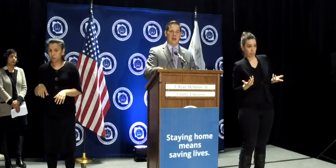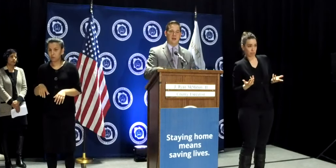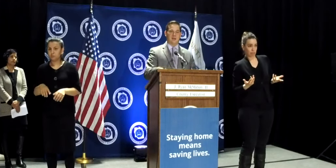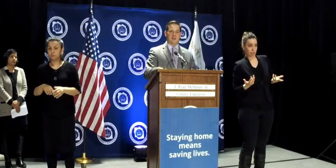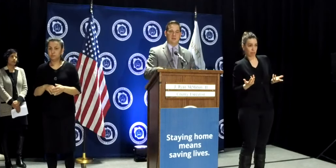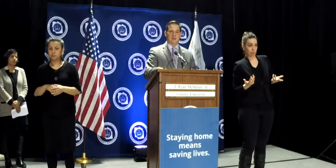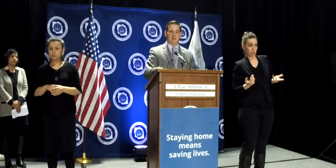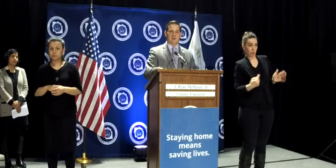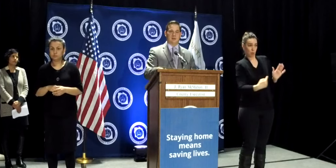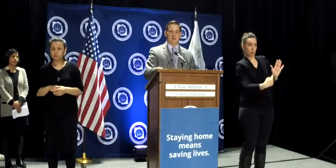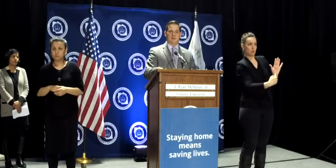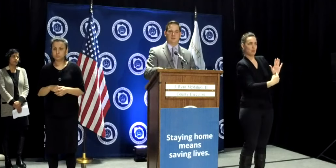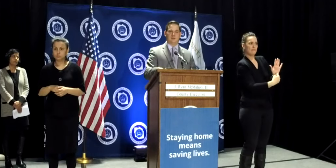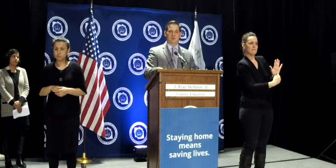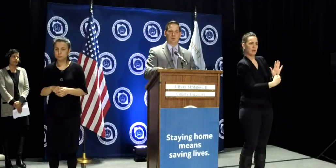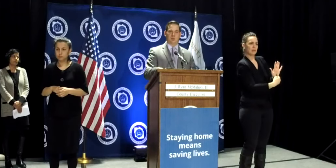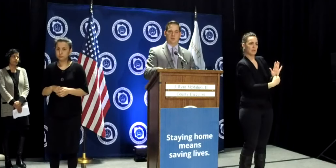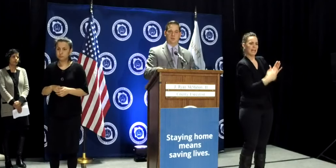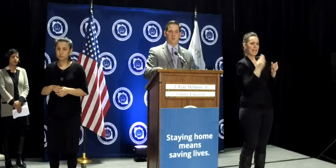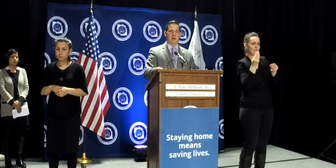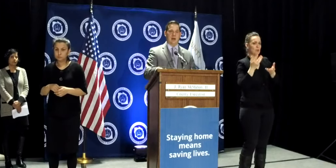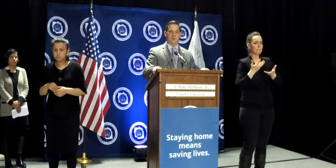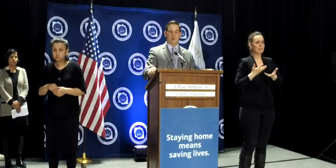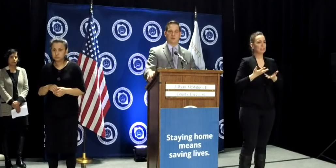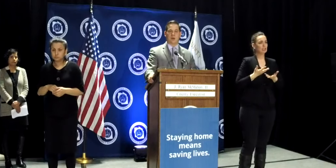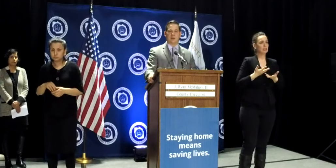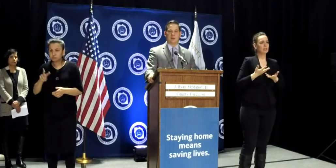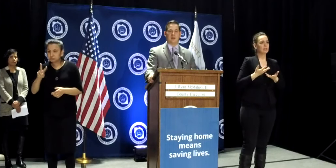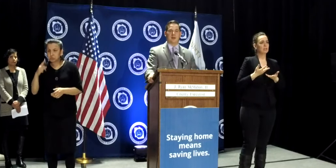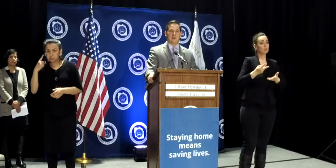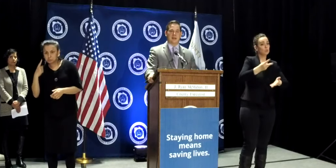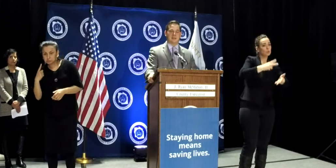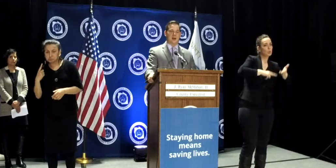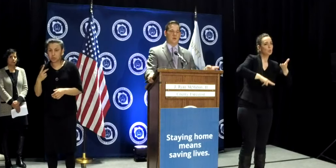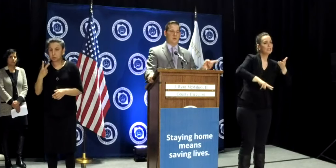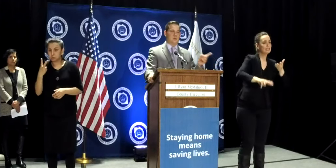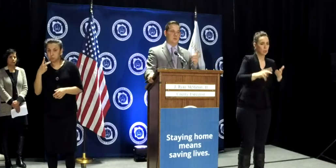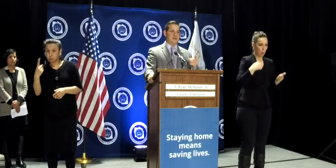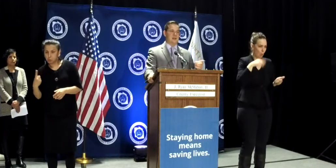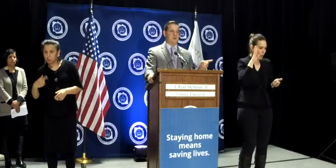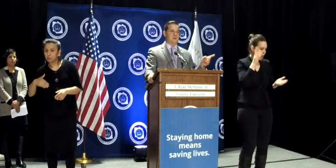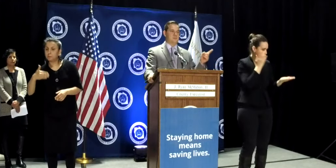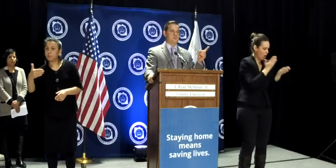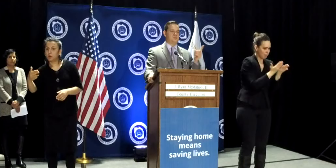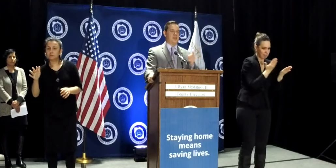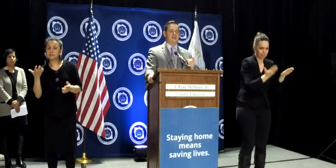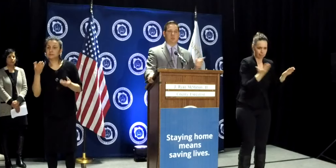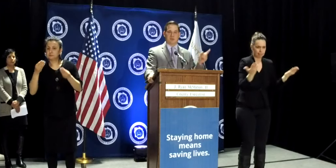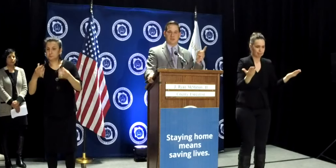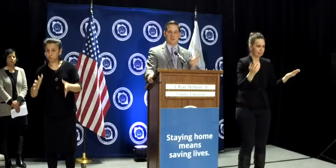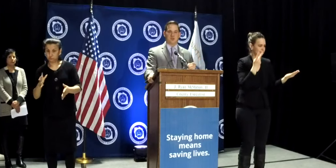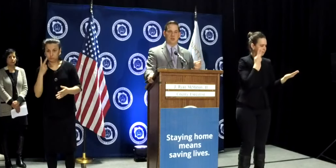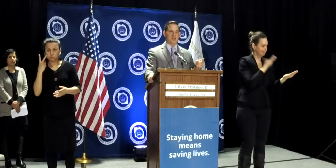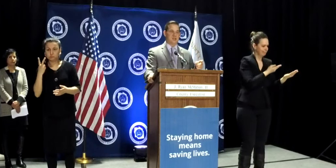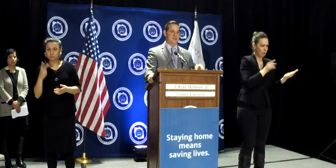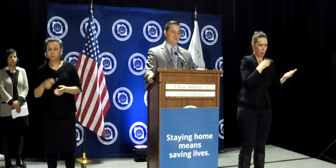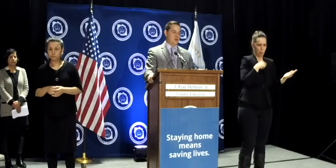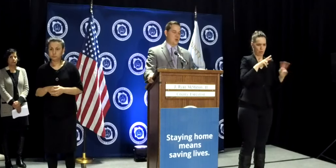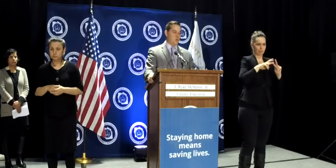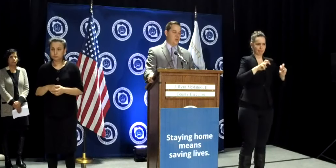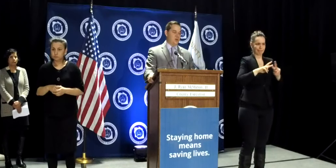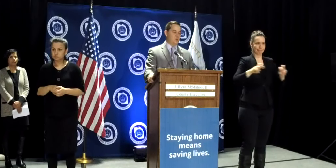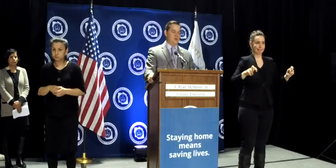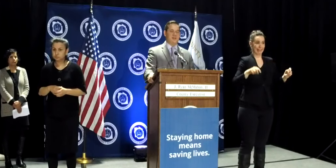in our data in 2 weeks, 1.5 weeks, right? That's how desperate this situation